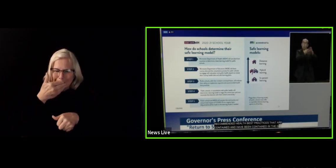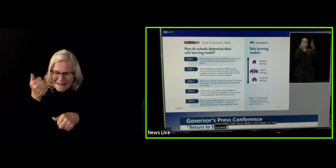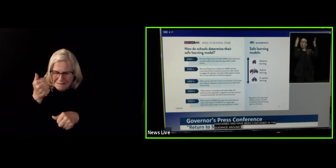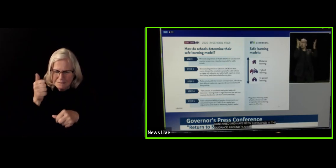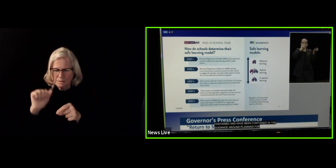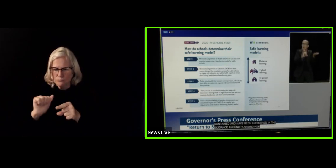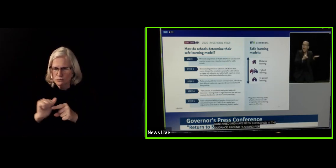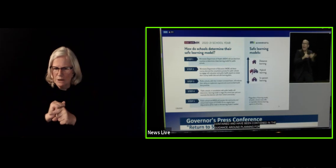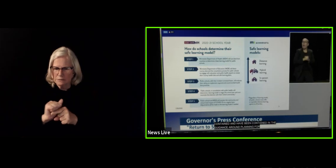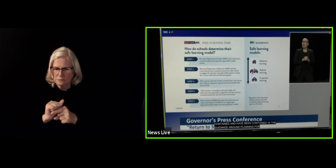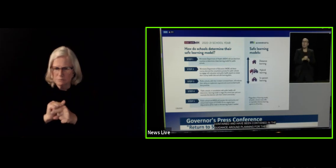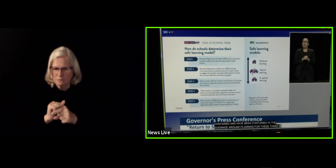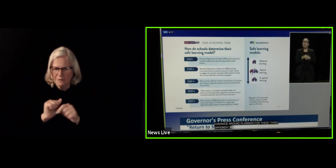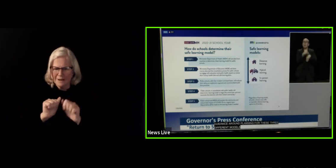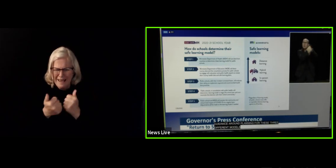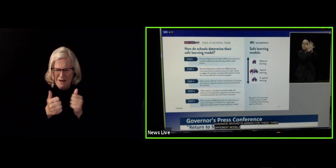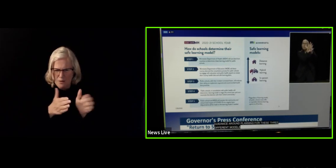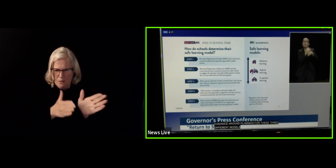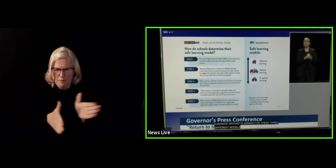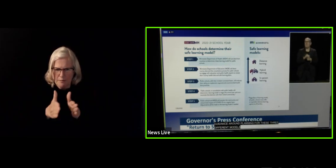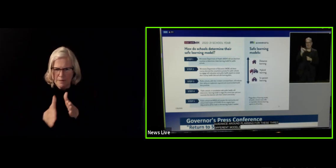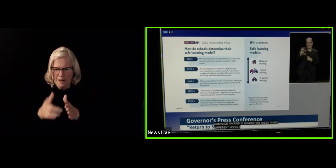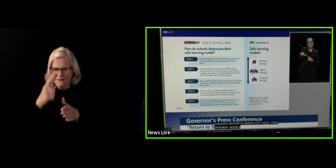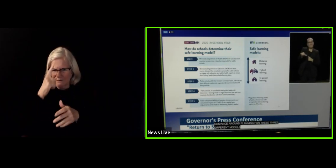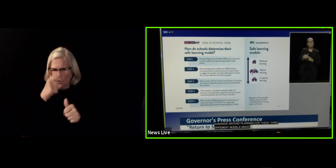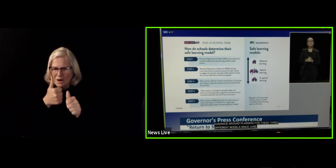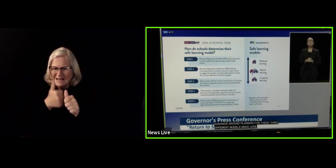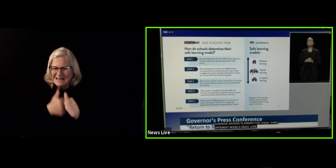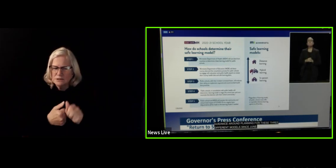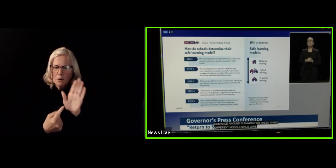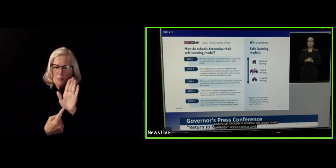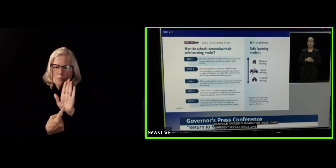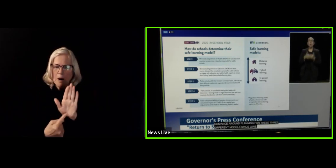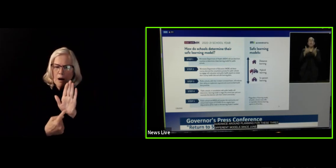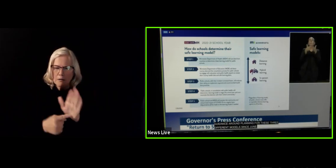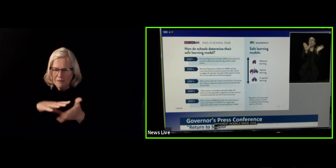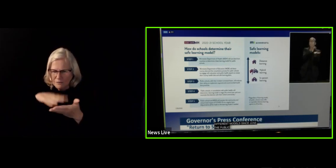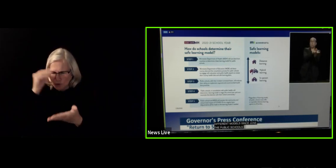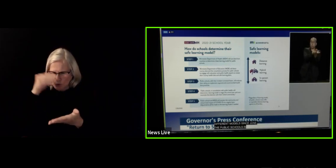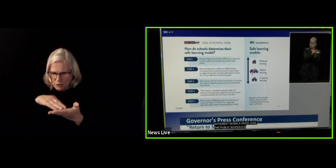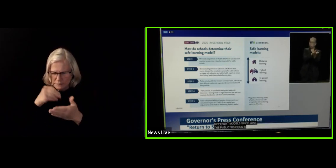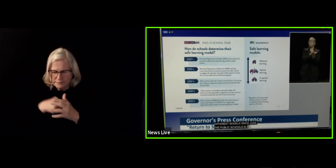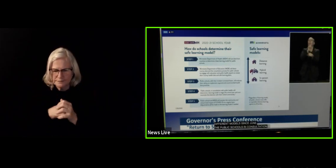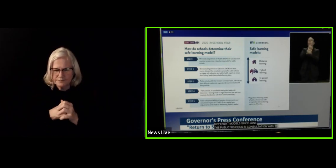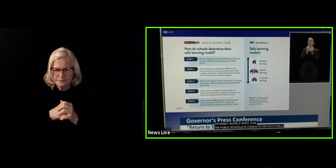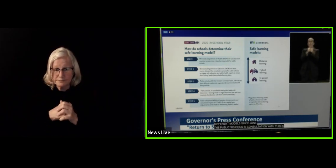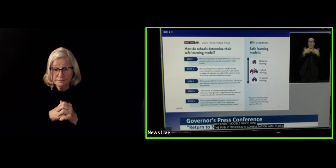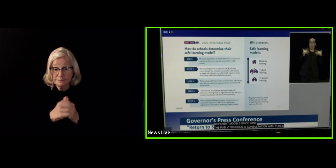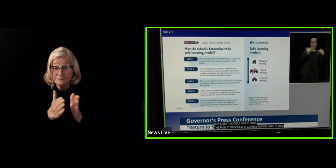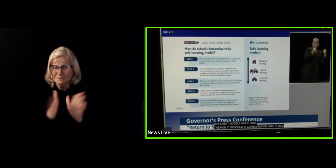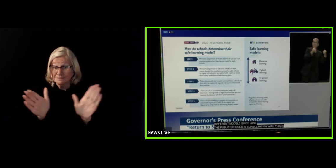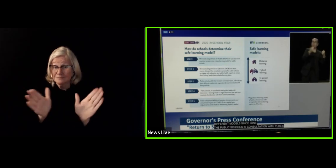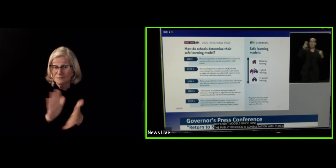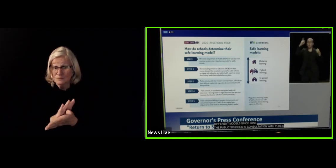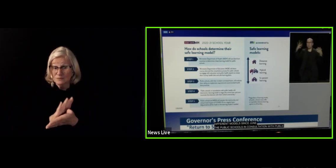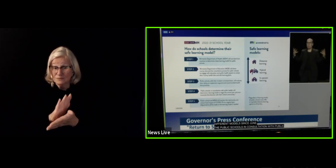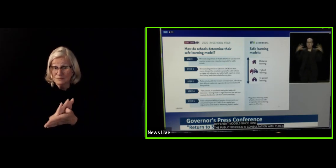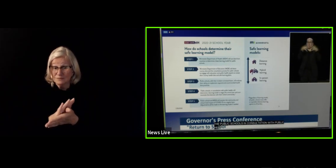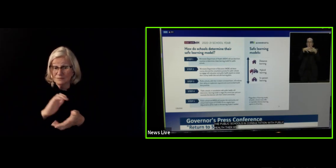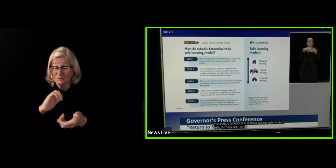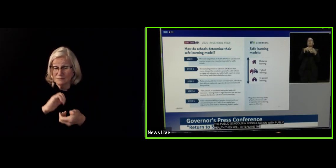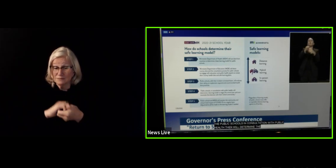June. The public schools, in consultation with public health, then will determine the learning model to begin the school